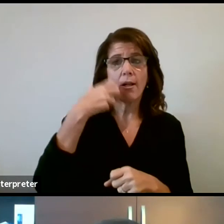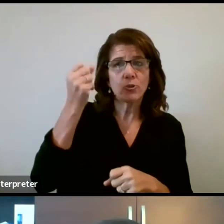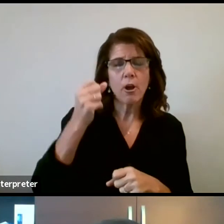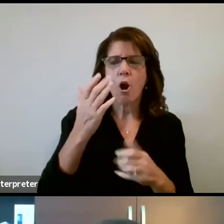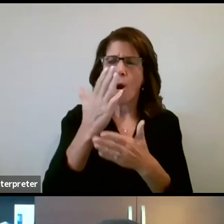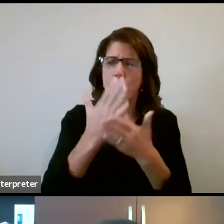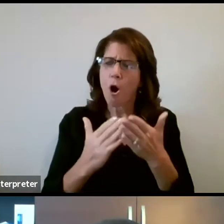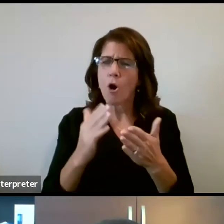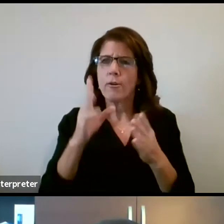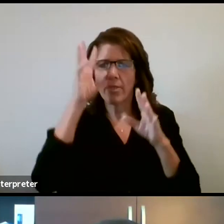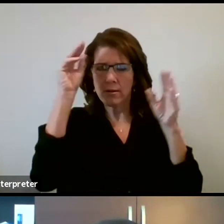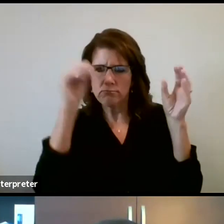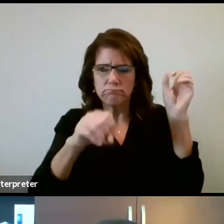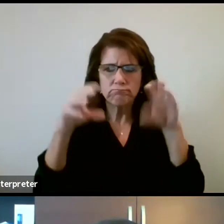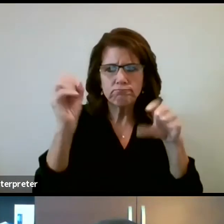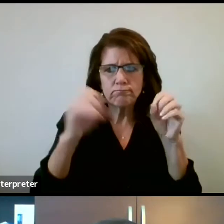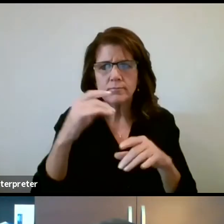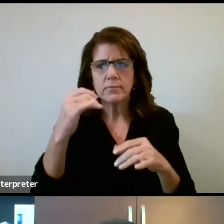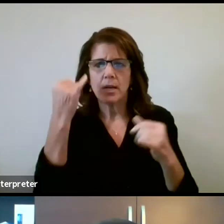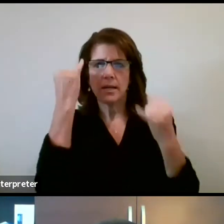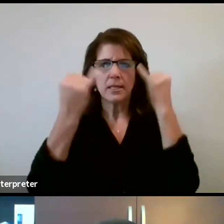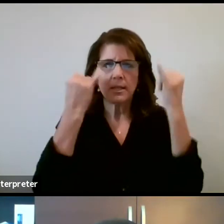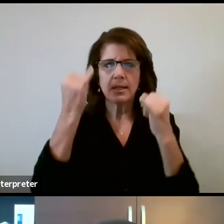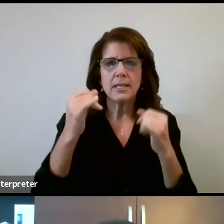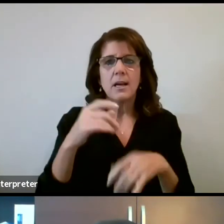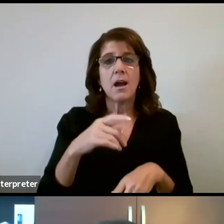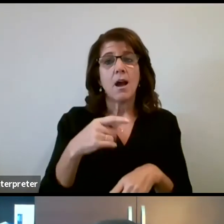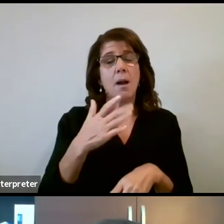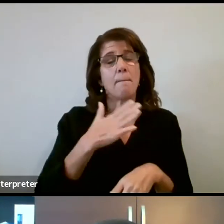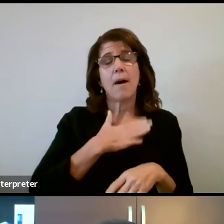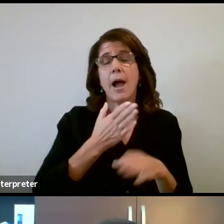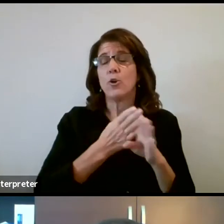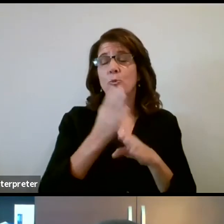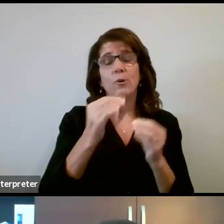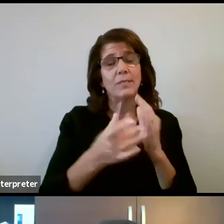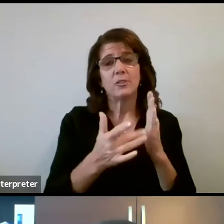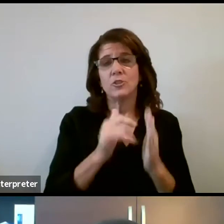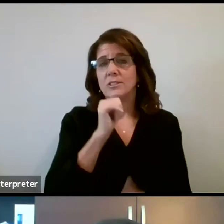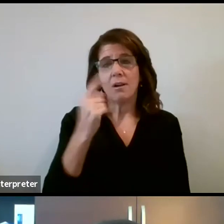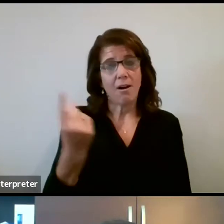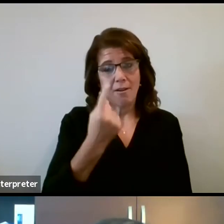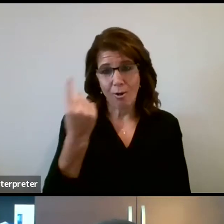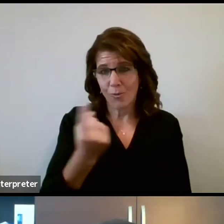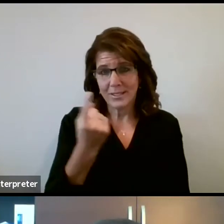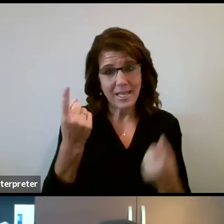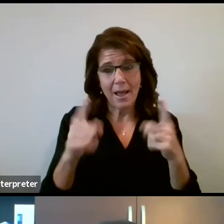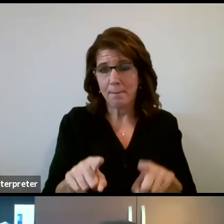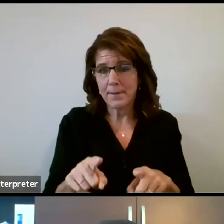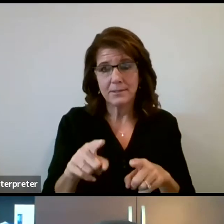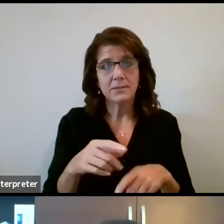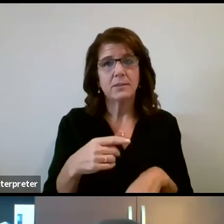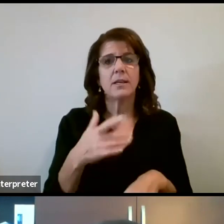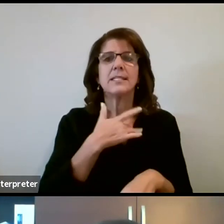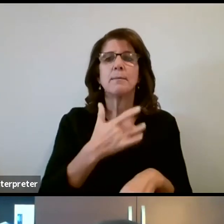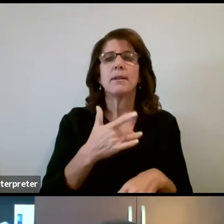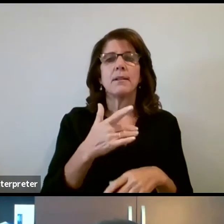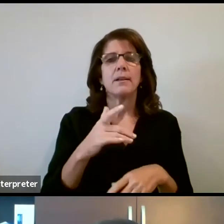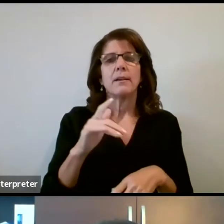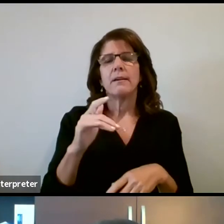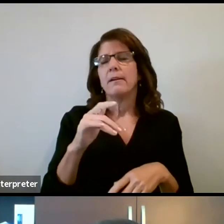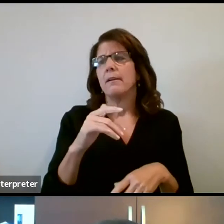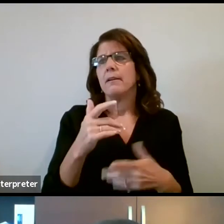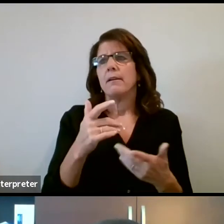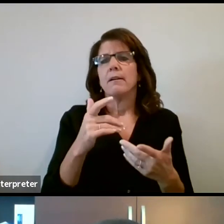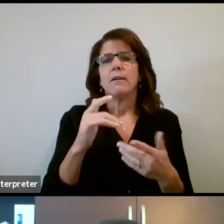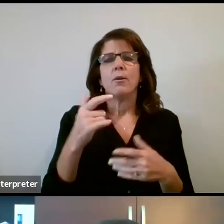design process, which, having spent my career in technology, I can tell you is not always the case. Typically similar to other kinds